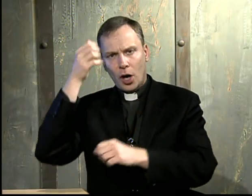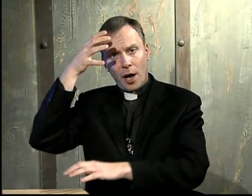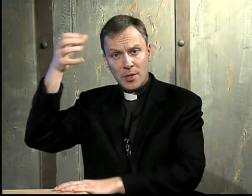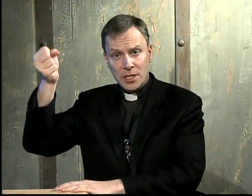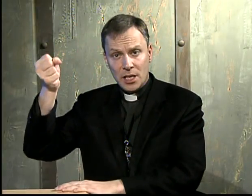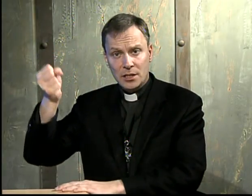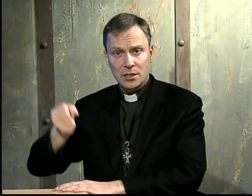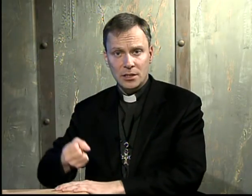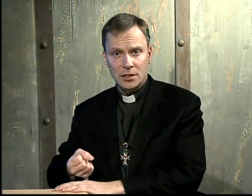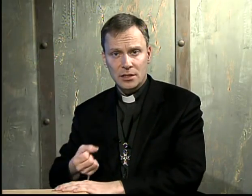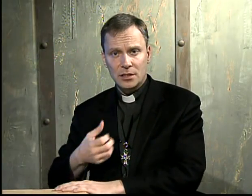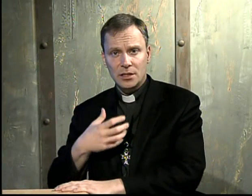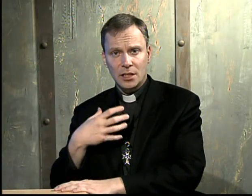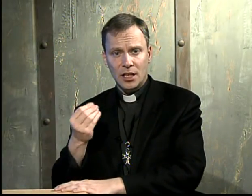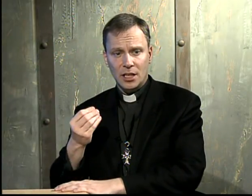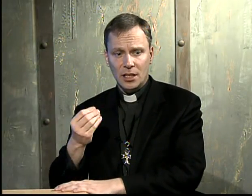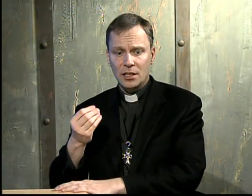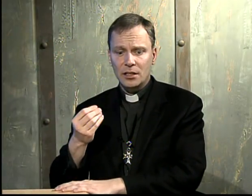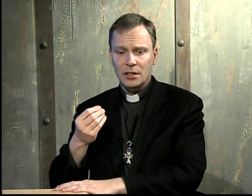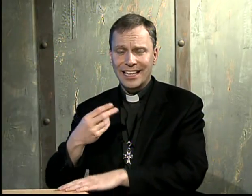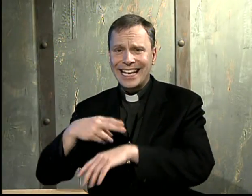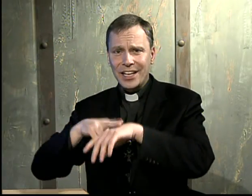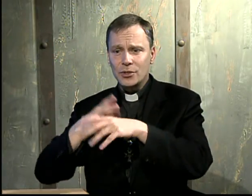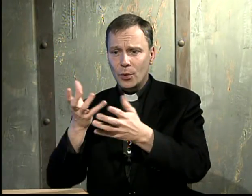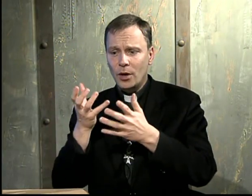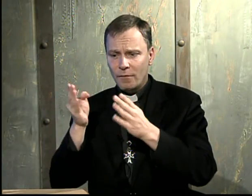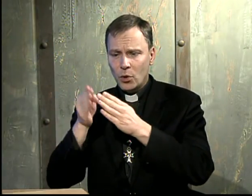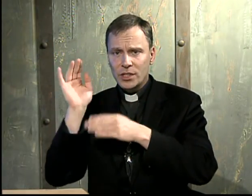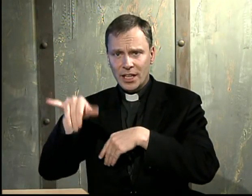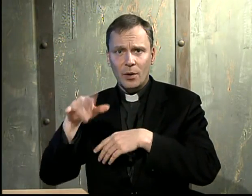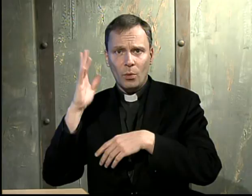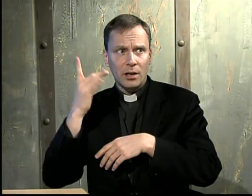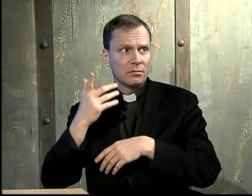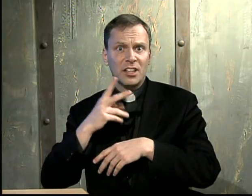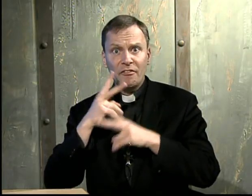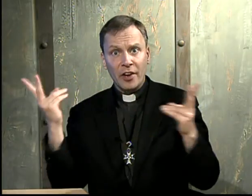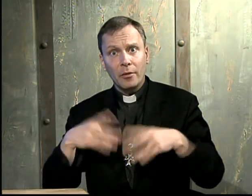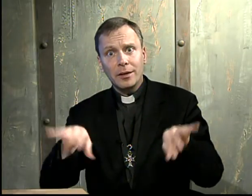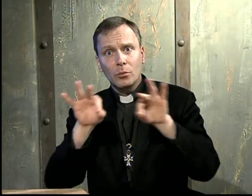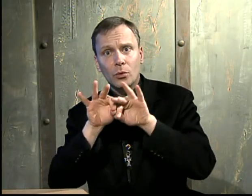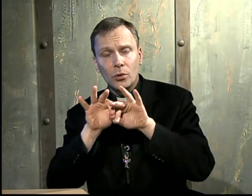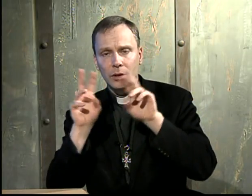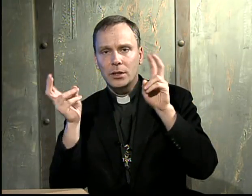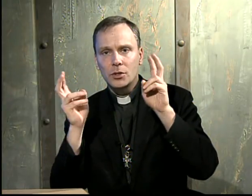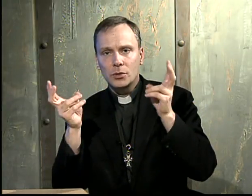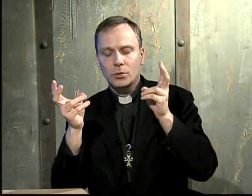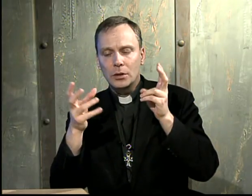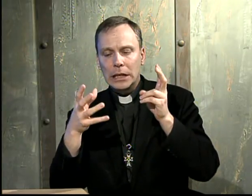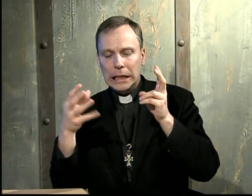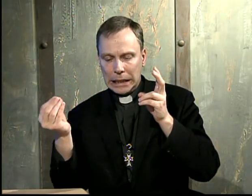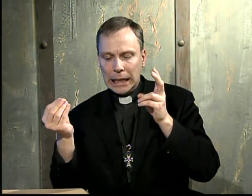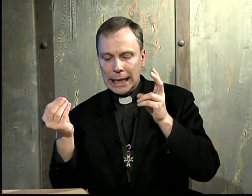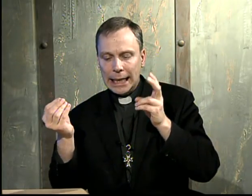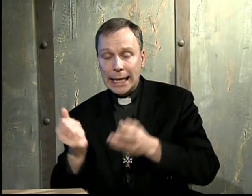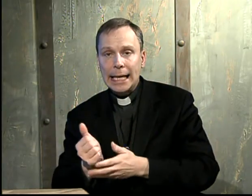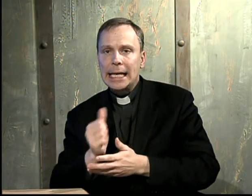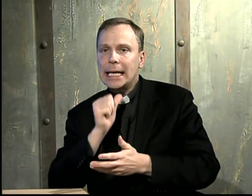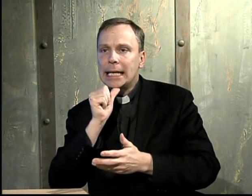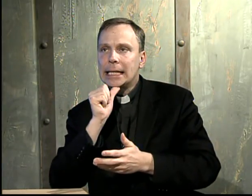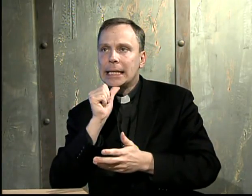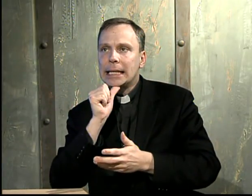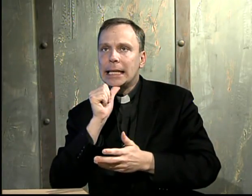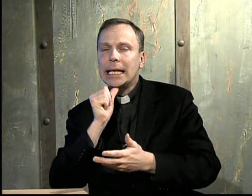pro-life people have strong common sense. And naturally, we want to focus on that issue because it's